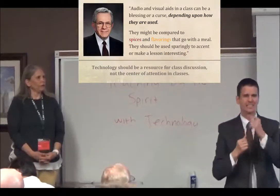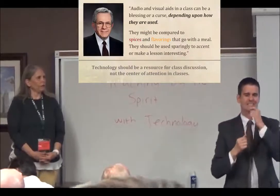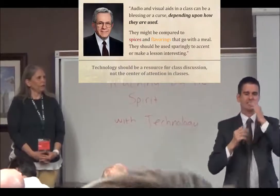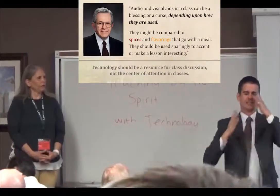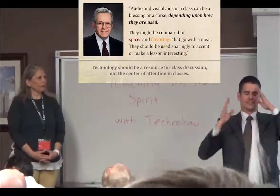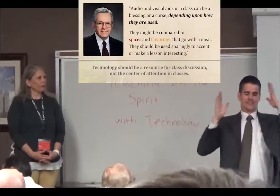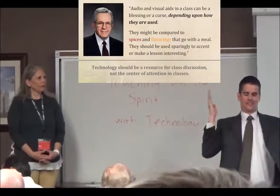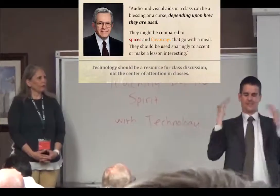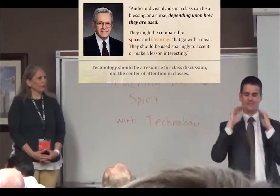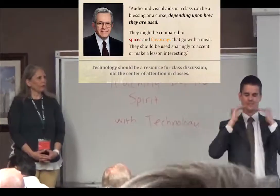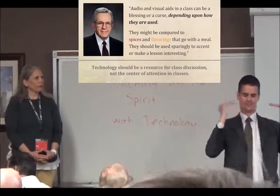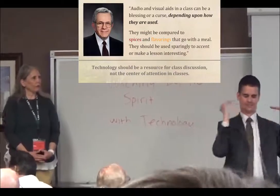really important.